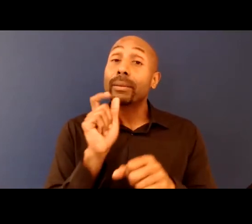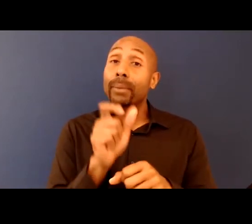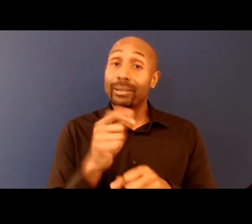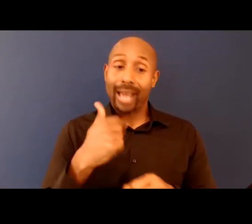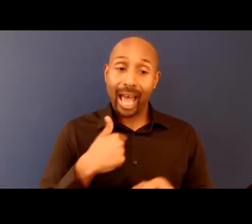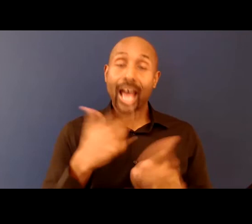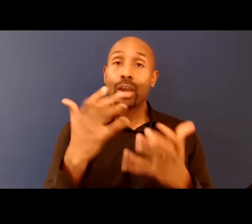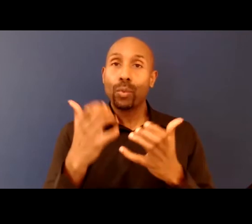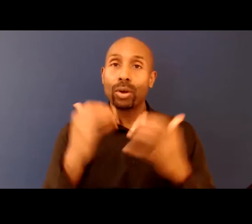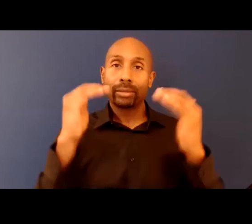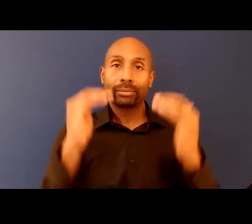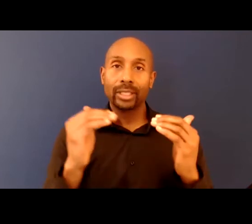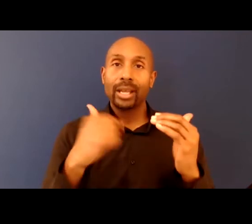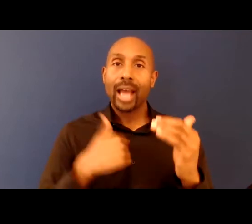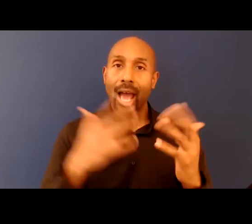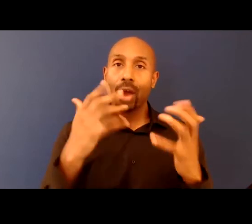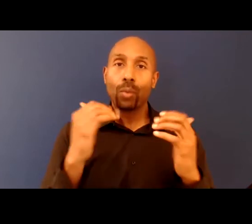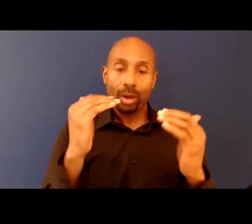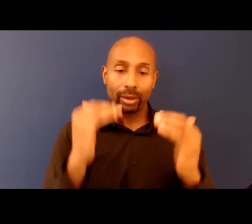or "I wanted,"